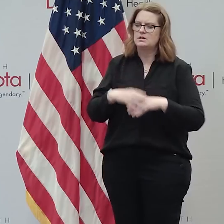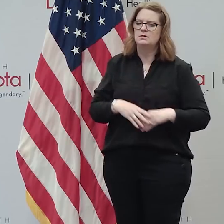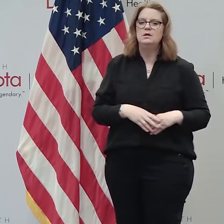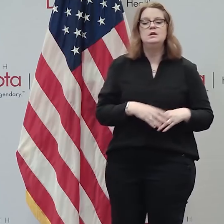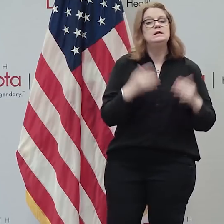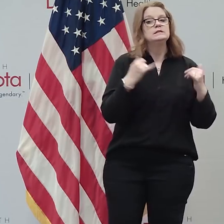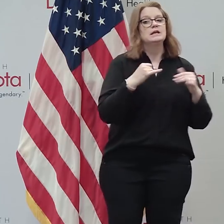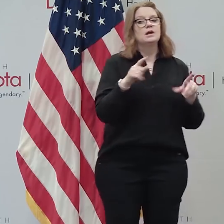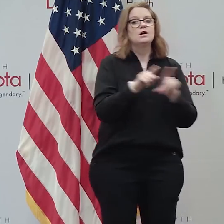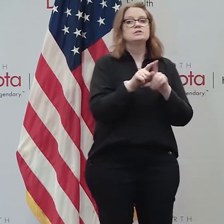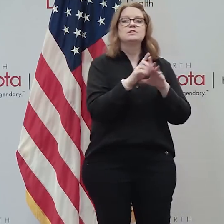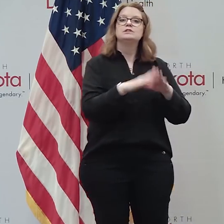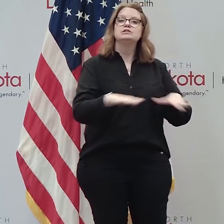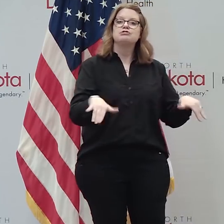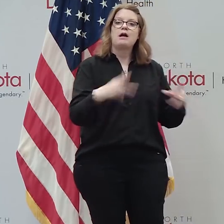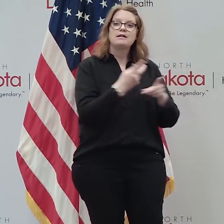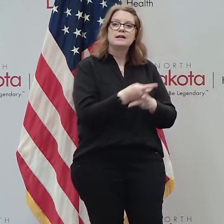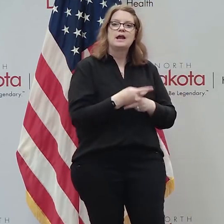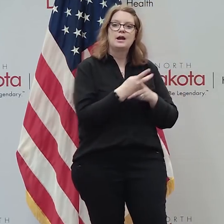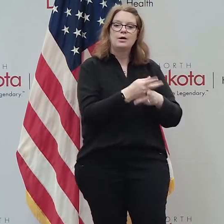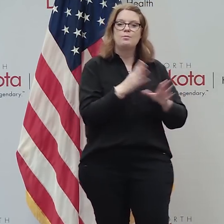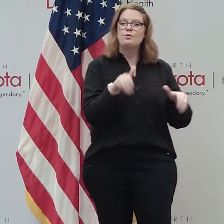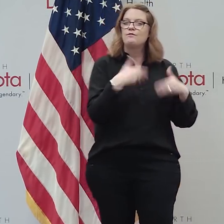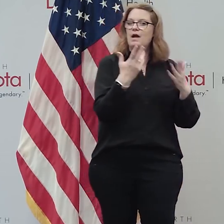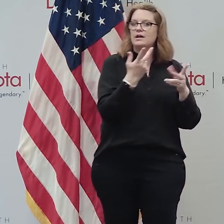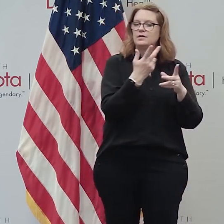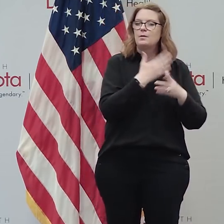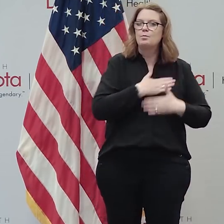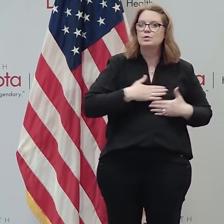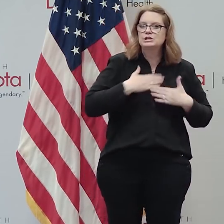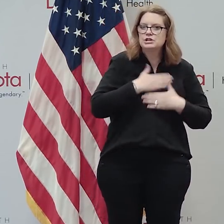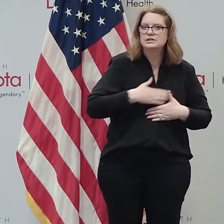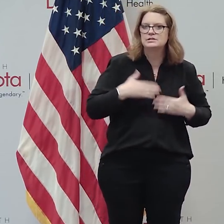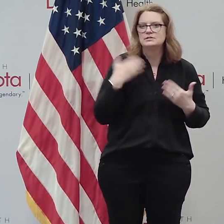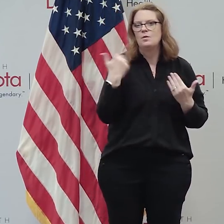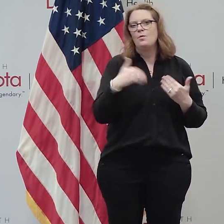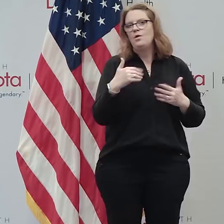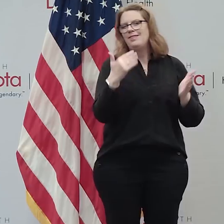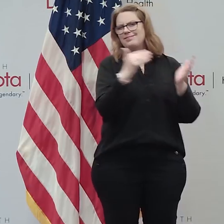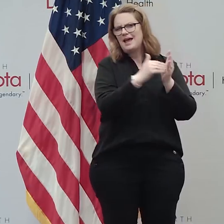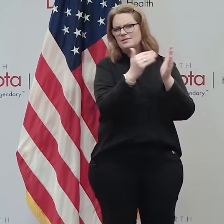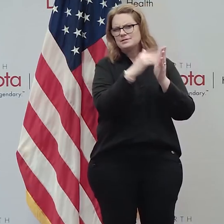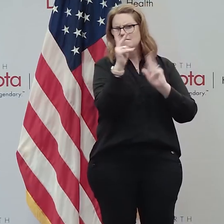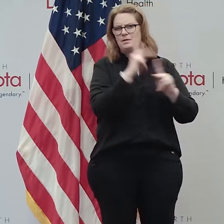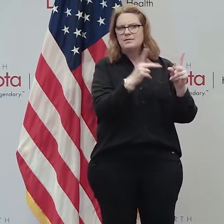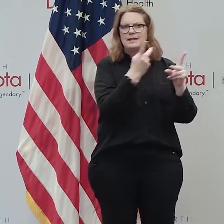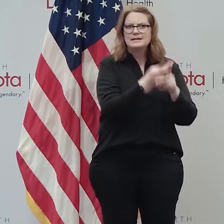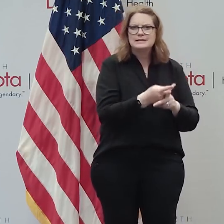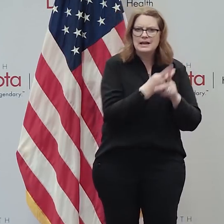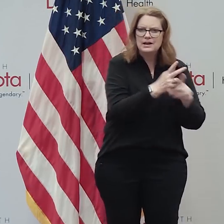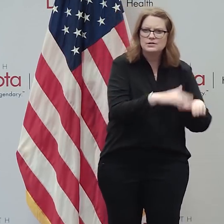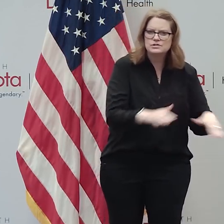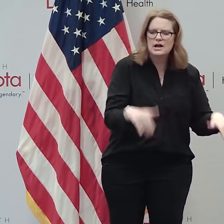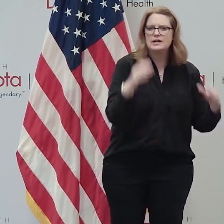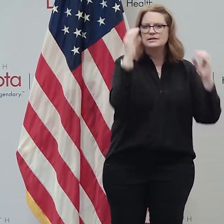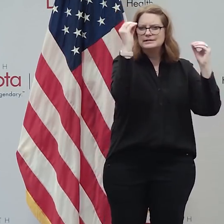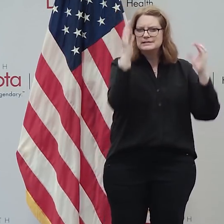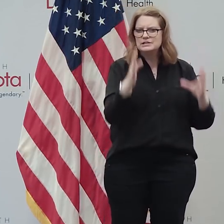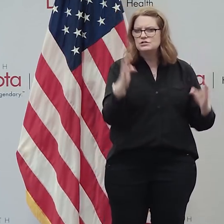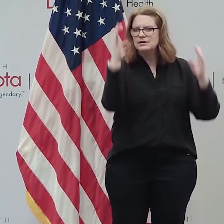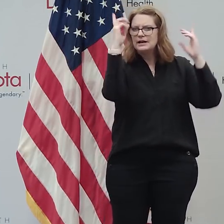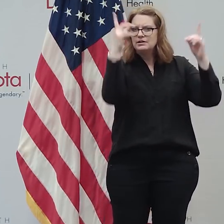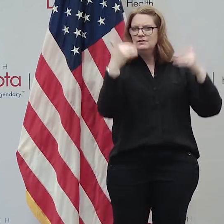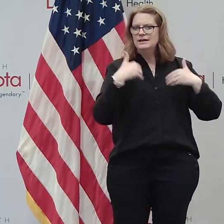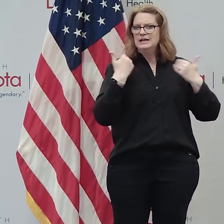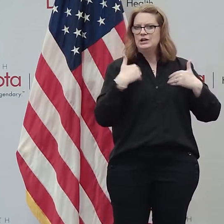is also Child Care Provider Appreciation Day in recognition of the thousands of child care providers and teachers and educators of young